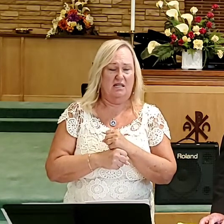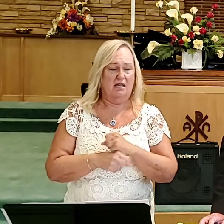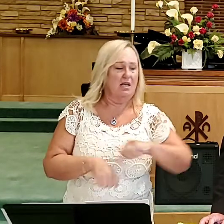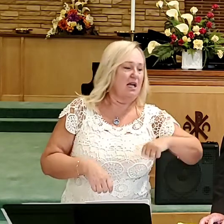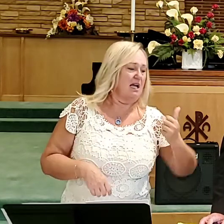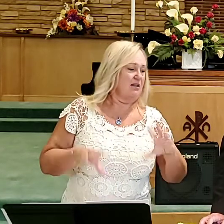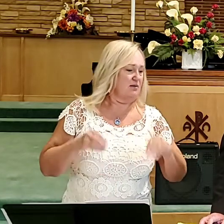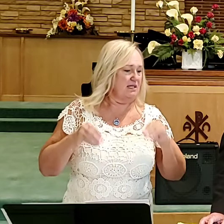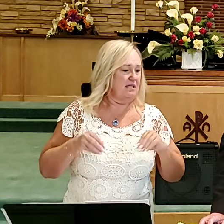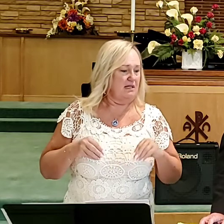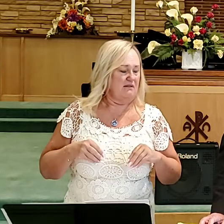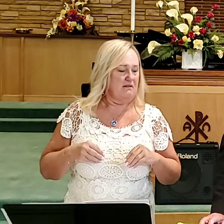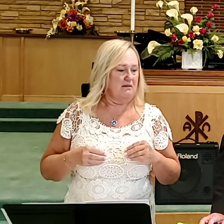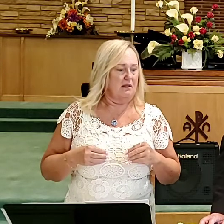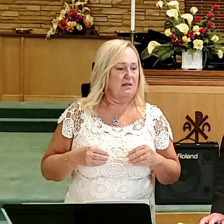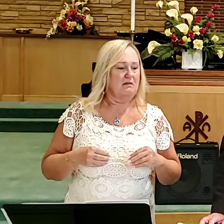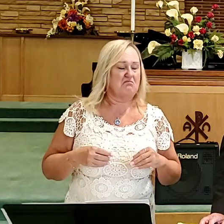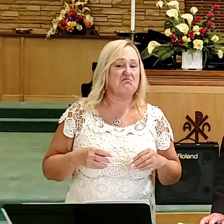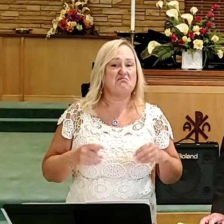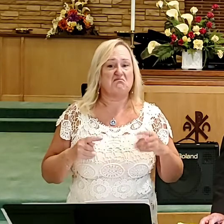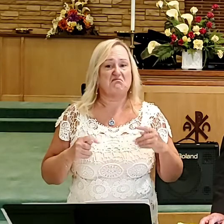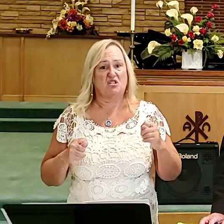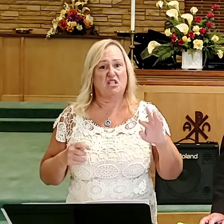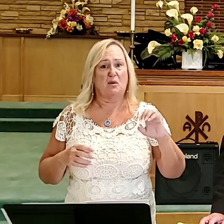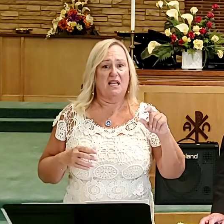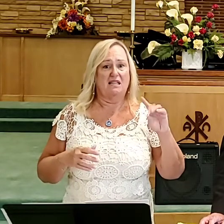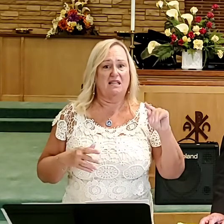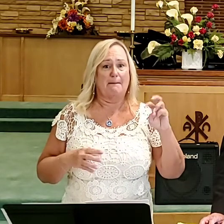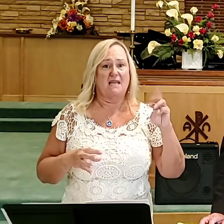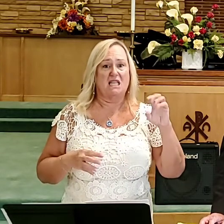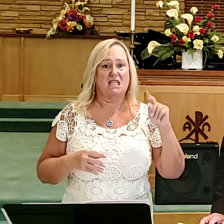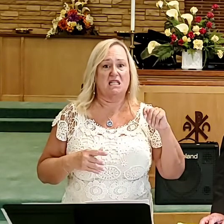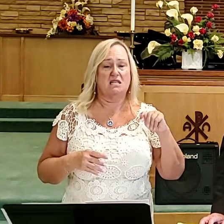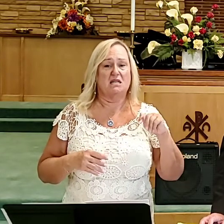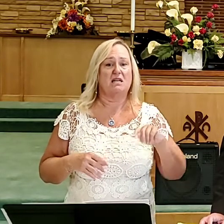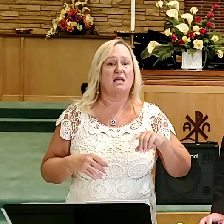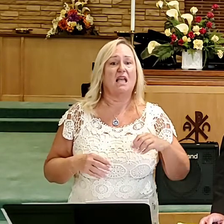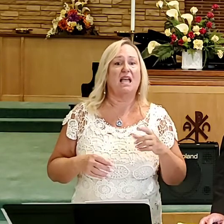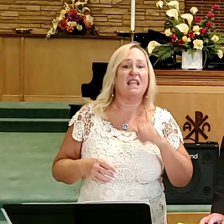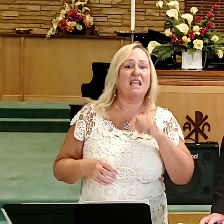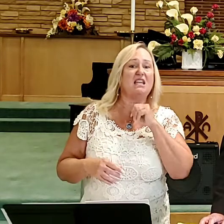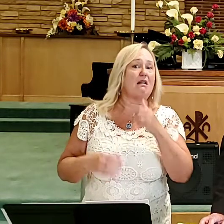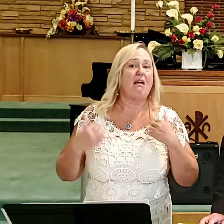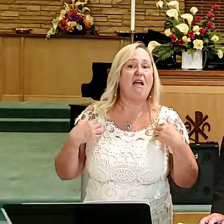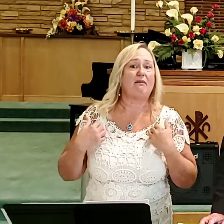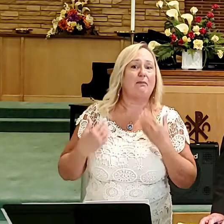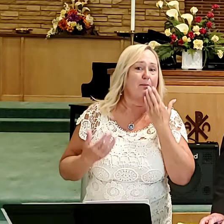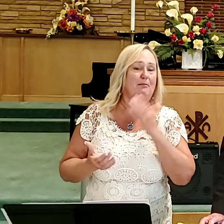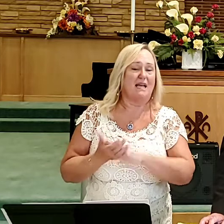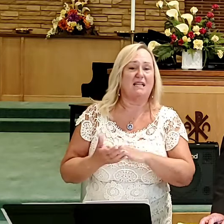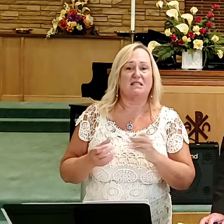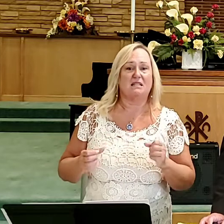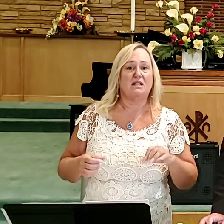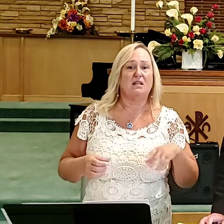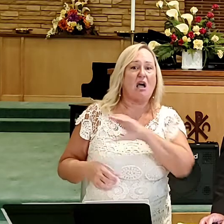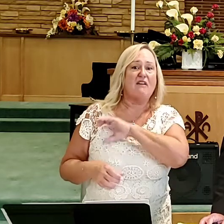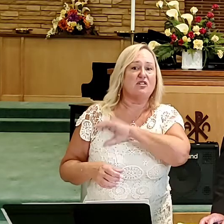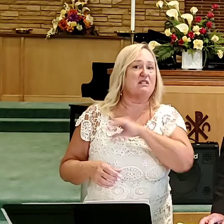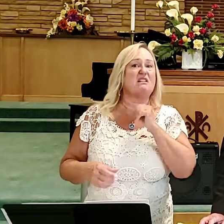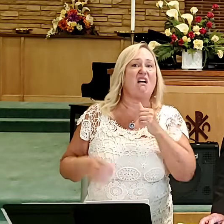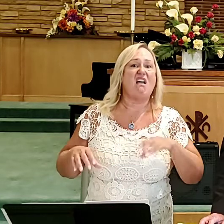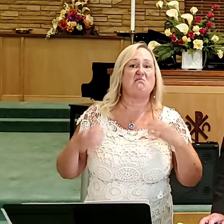Others received either appropriate treatment or the situation was de-escalated, where the officers did not have to